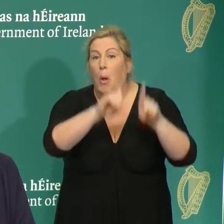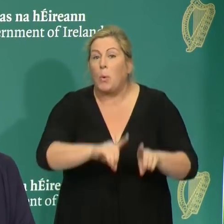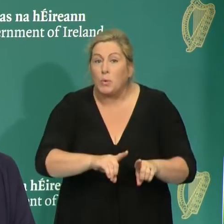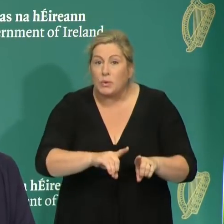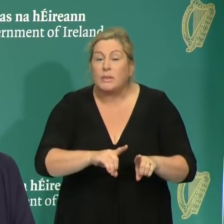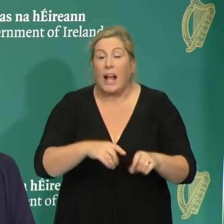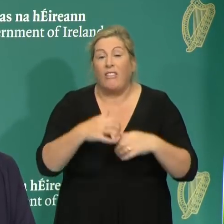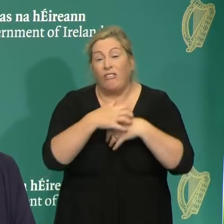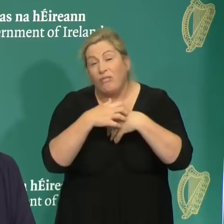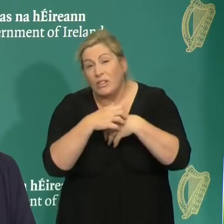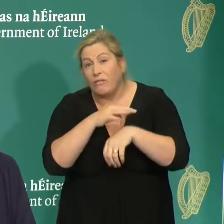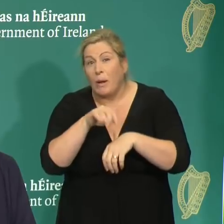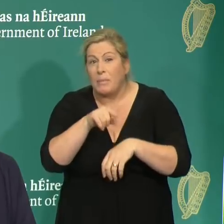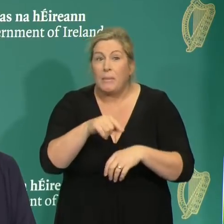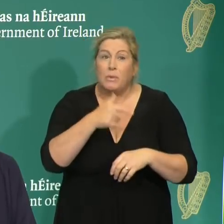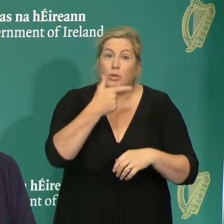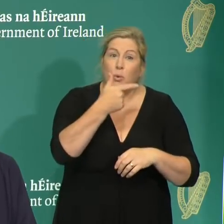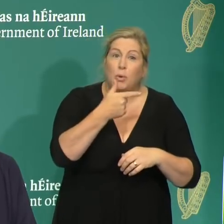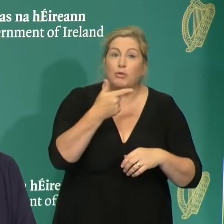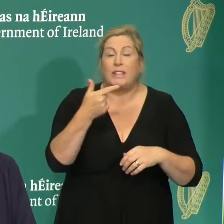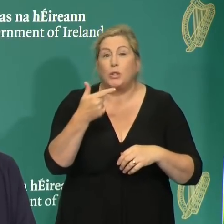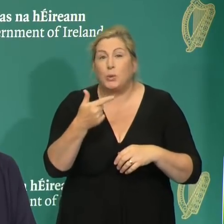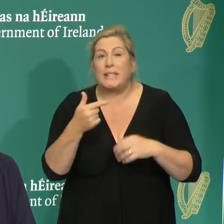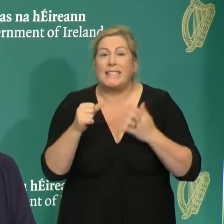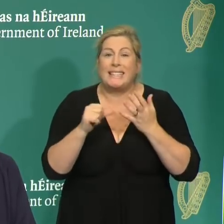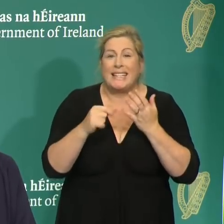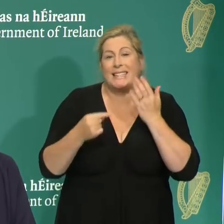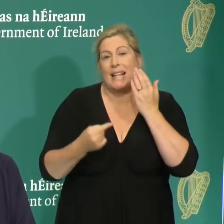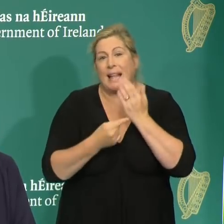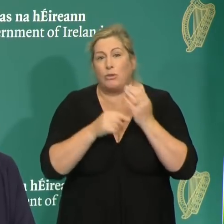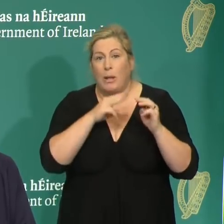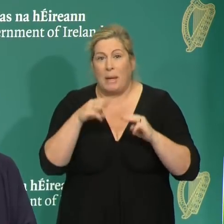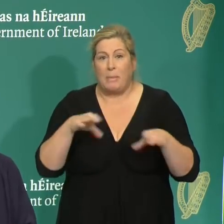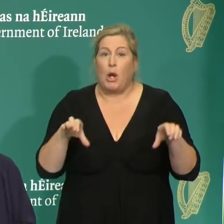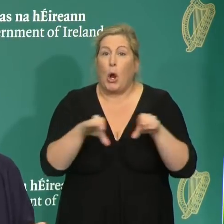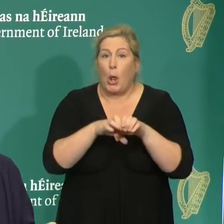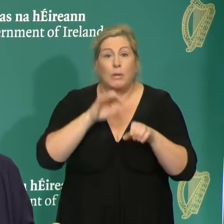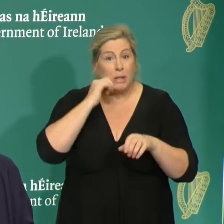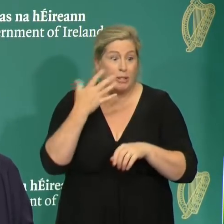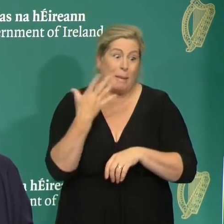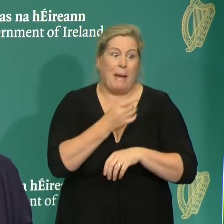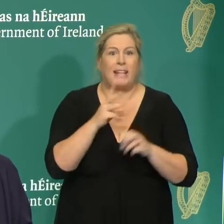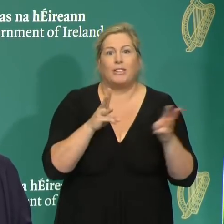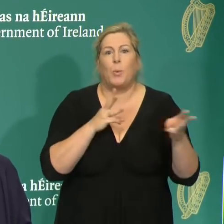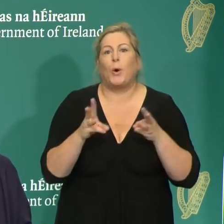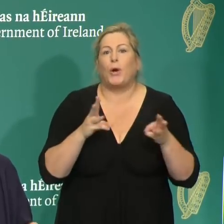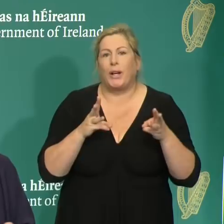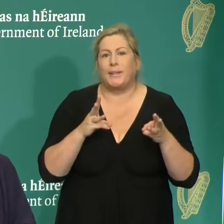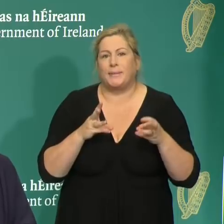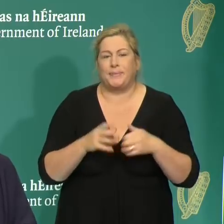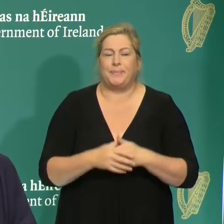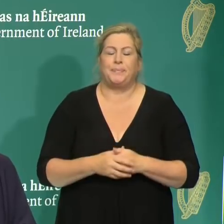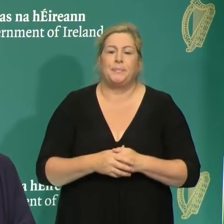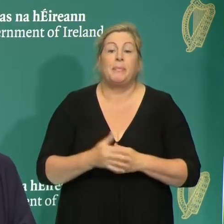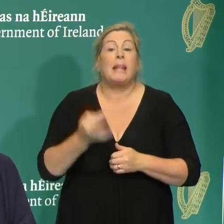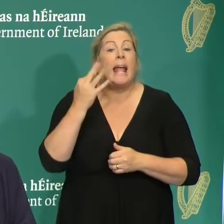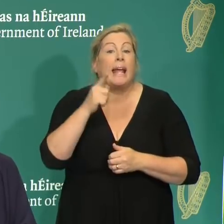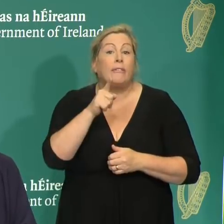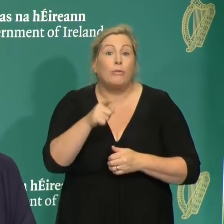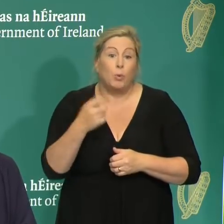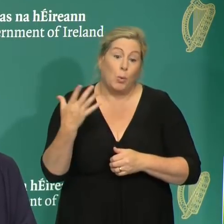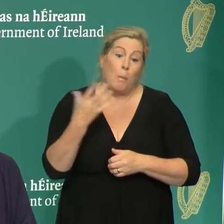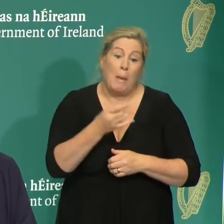approximately 226,000 people have closed their claim because they have returned to work. If you're returning to